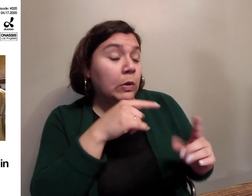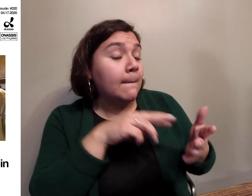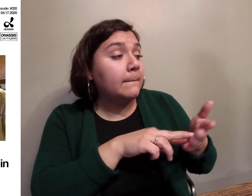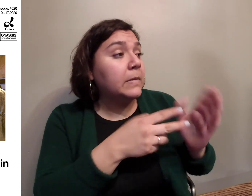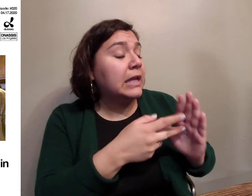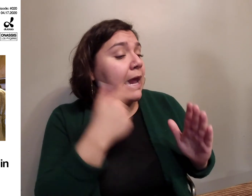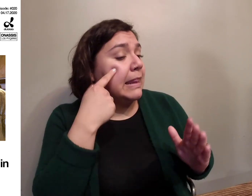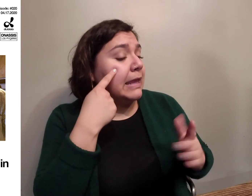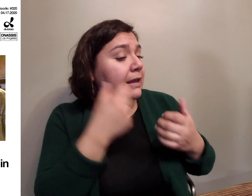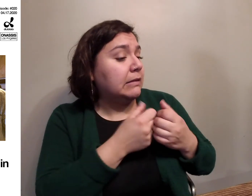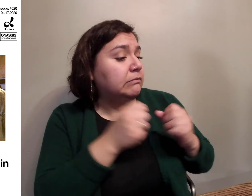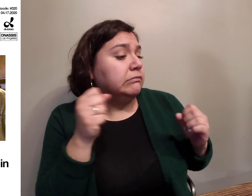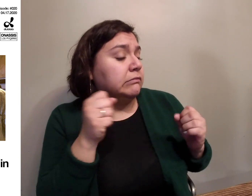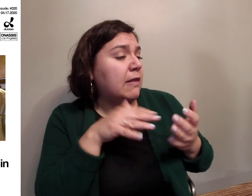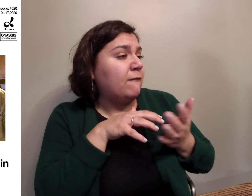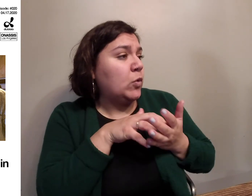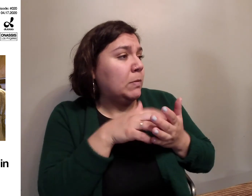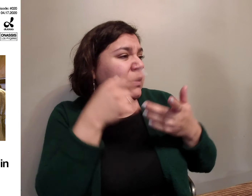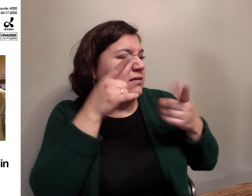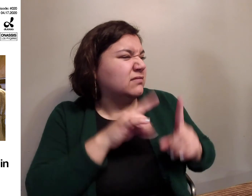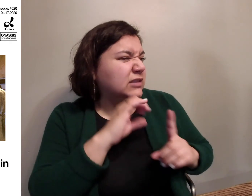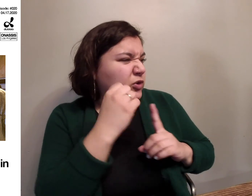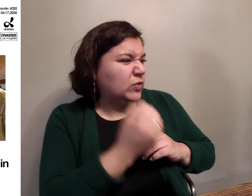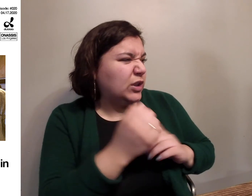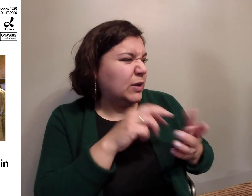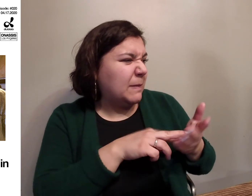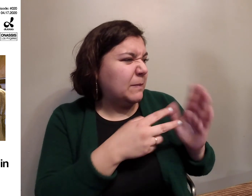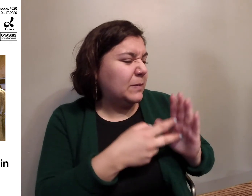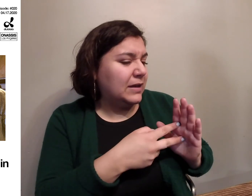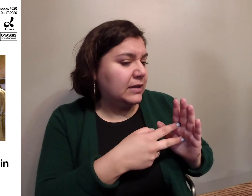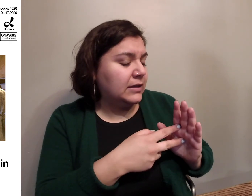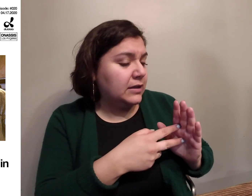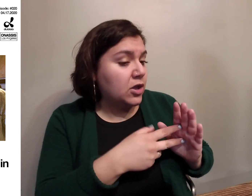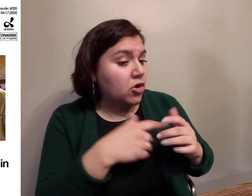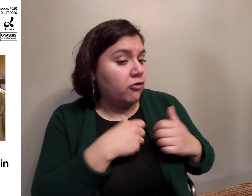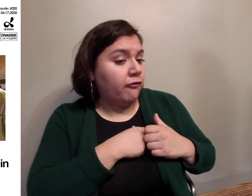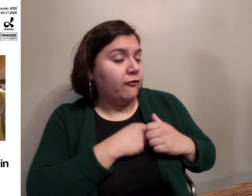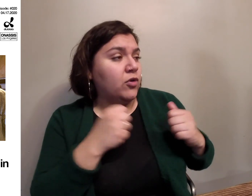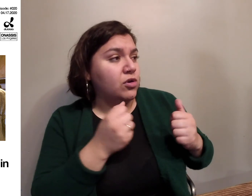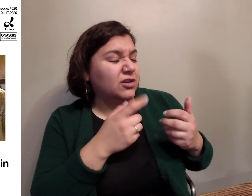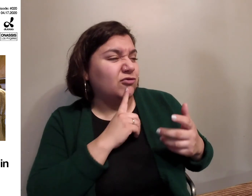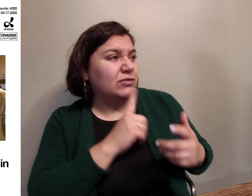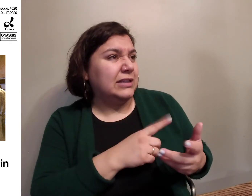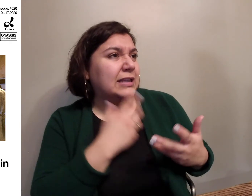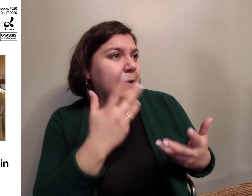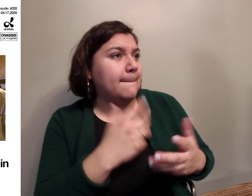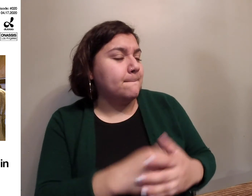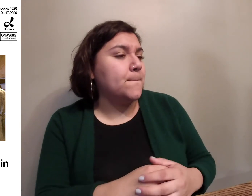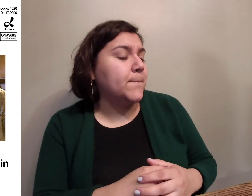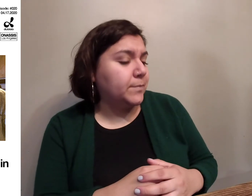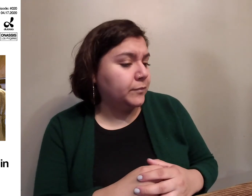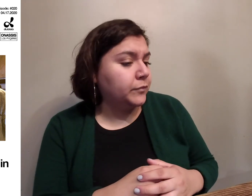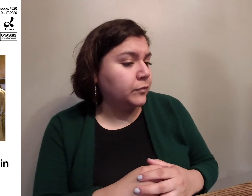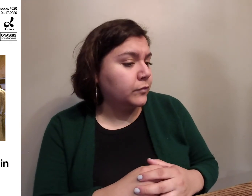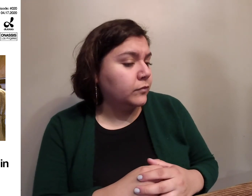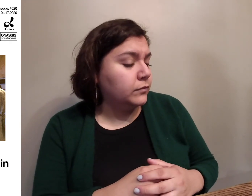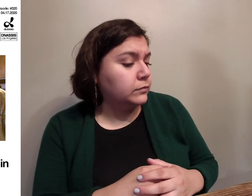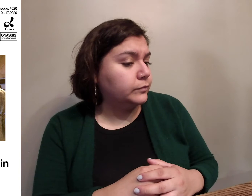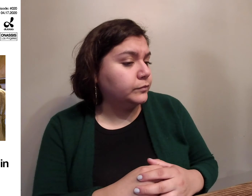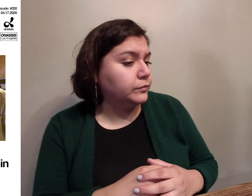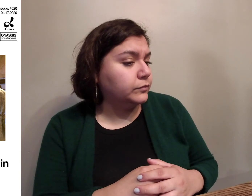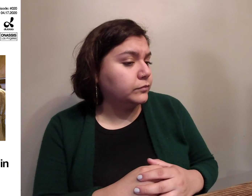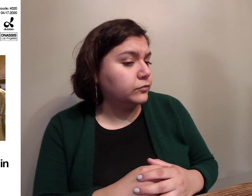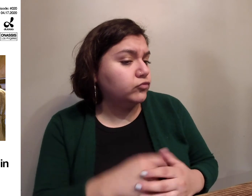and the volatility of it is such. It's devastating. I know, Min-Jin,